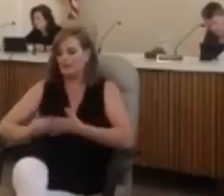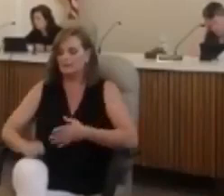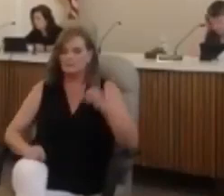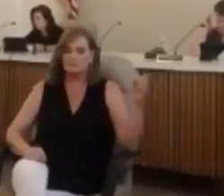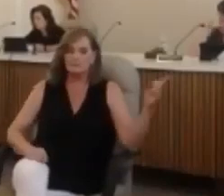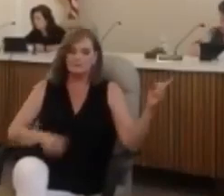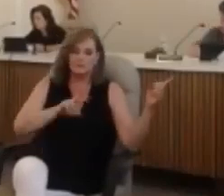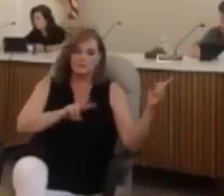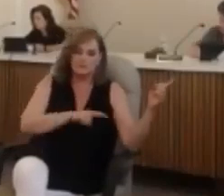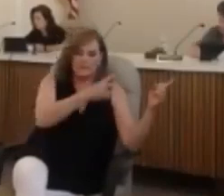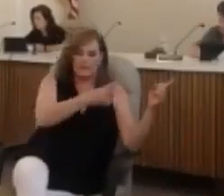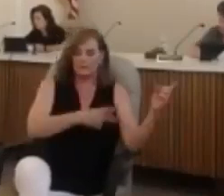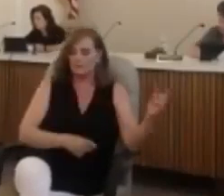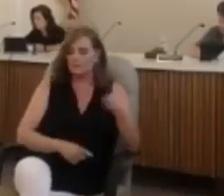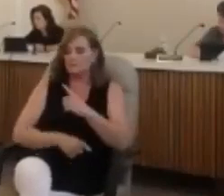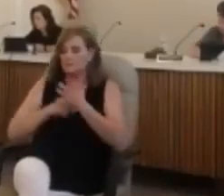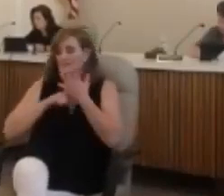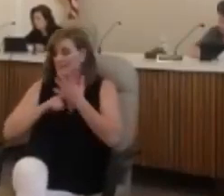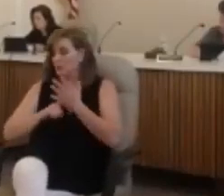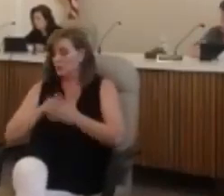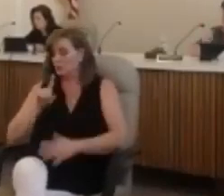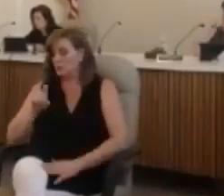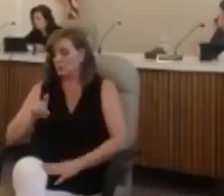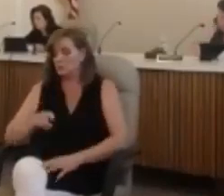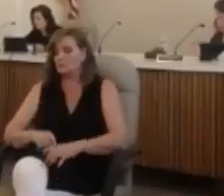Second. Any discussion?